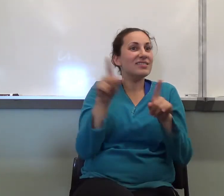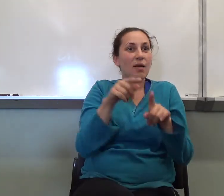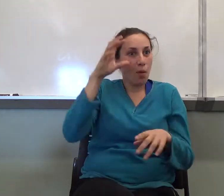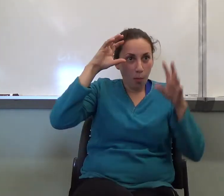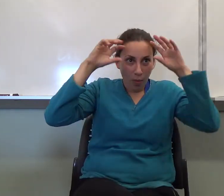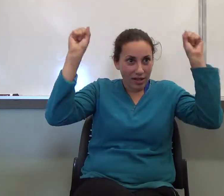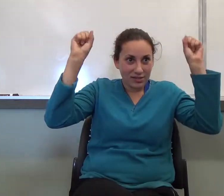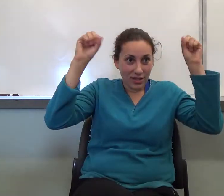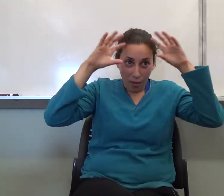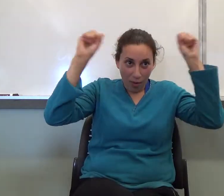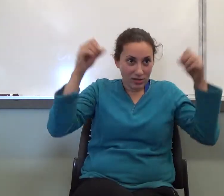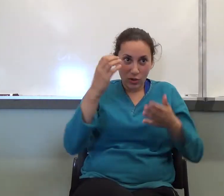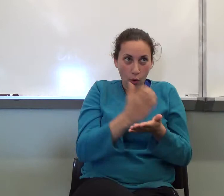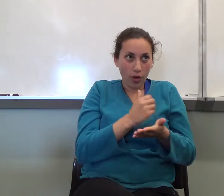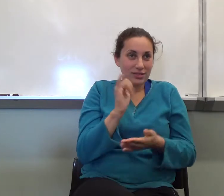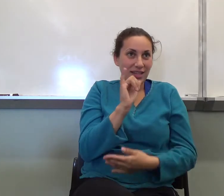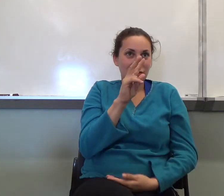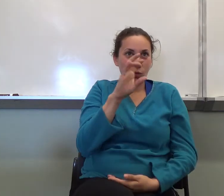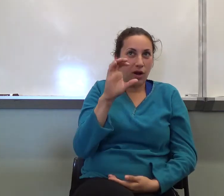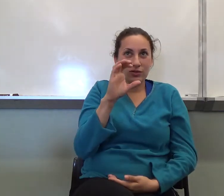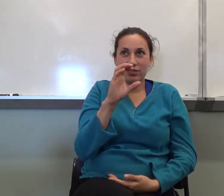of total income.